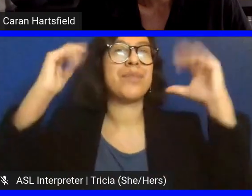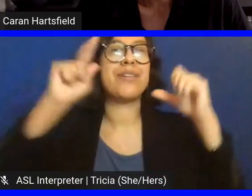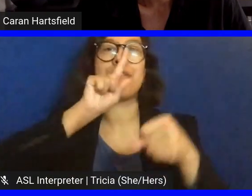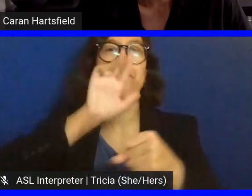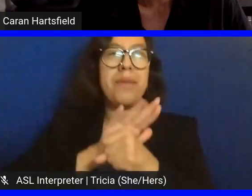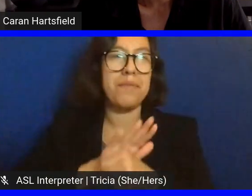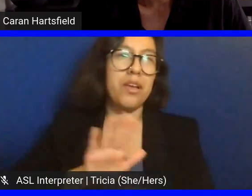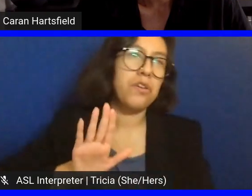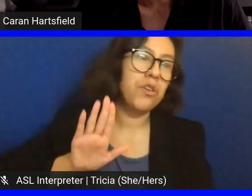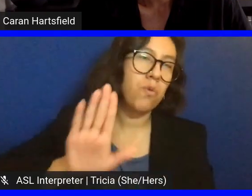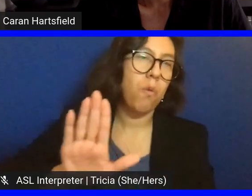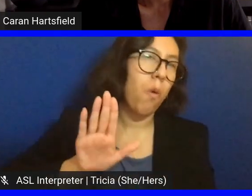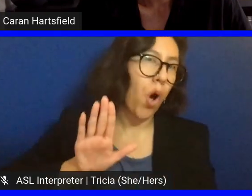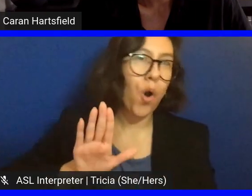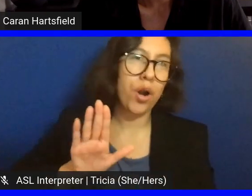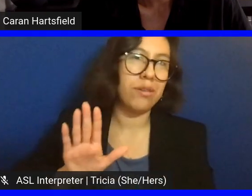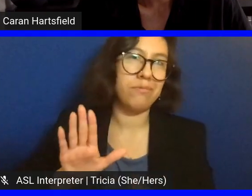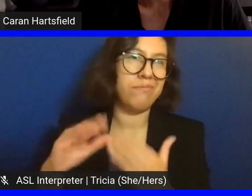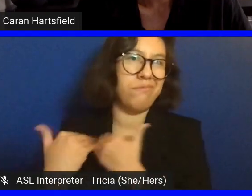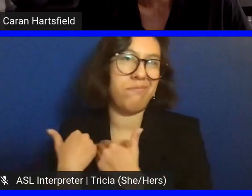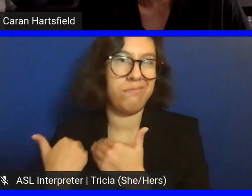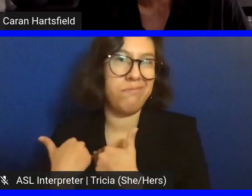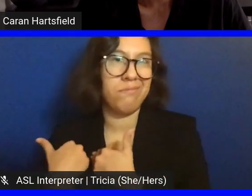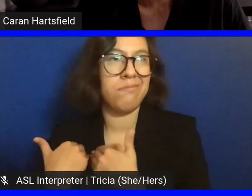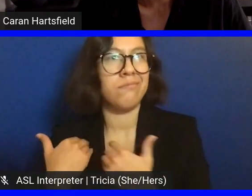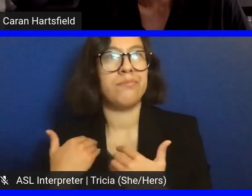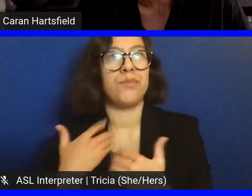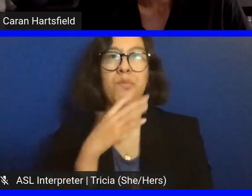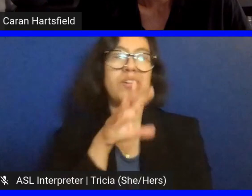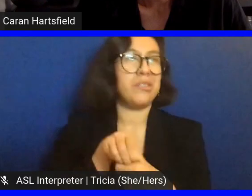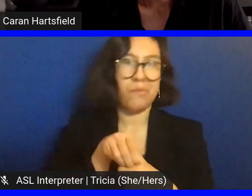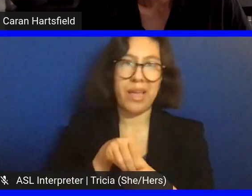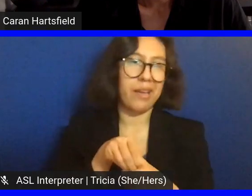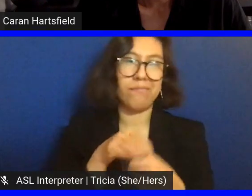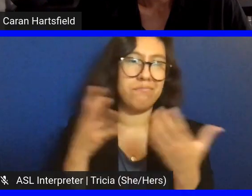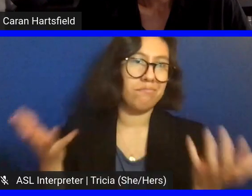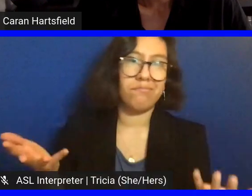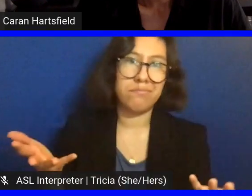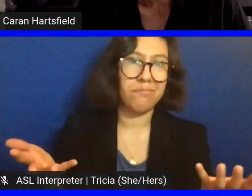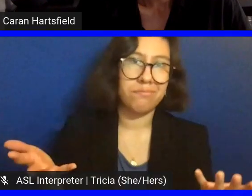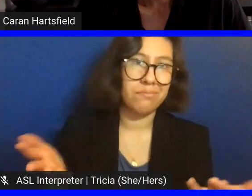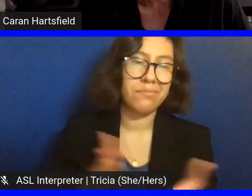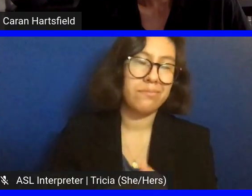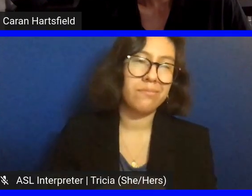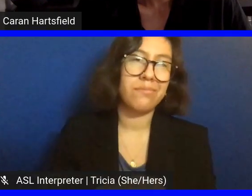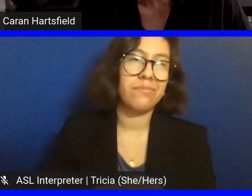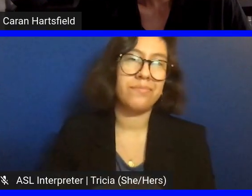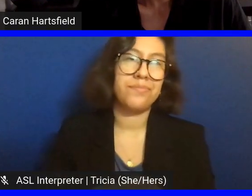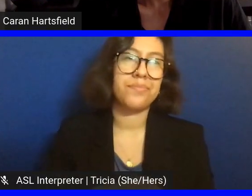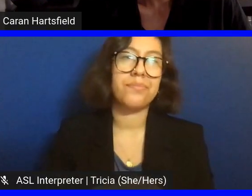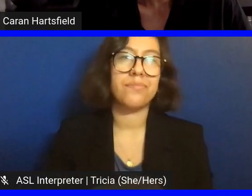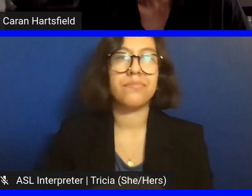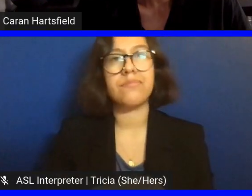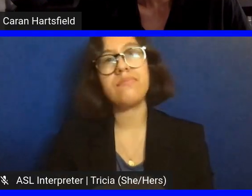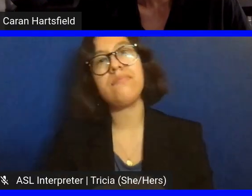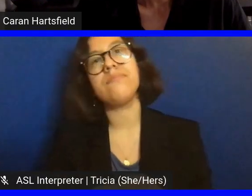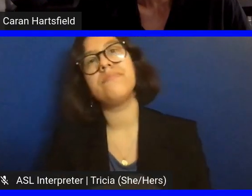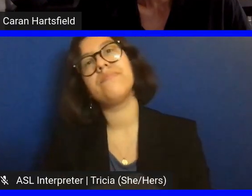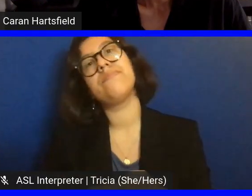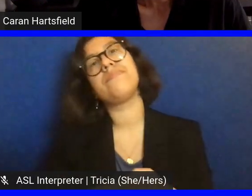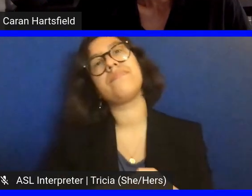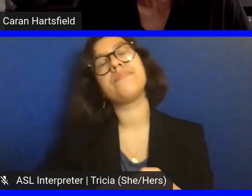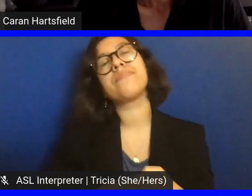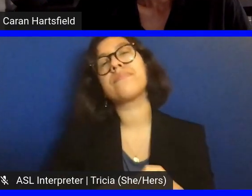own behalf to participate. And, you know, I think there's a lot of